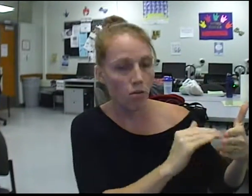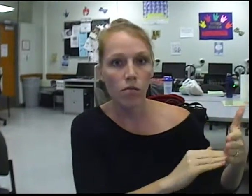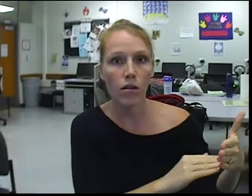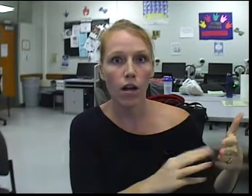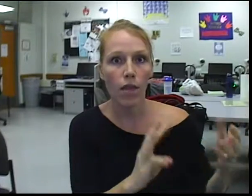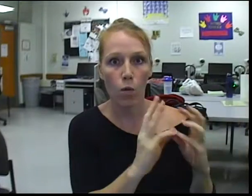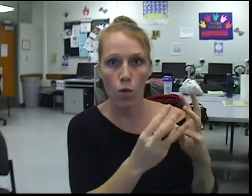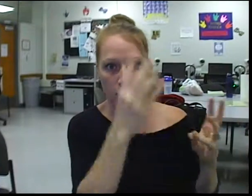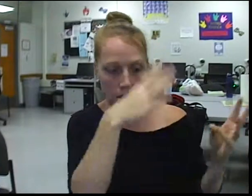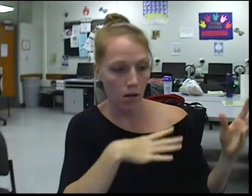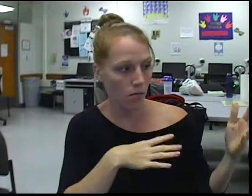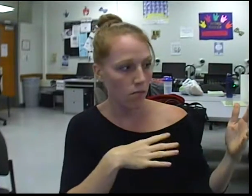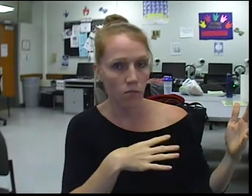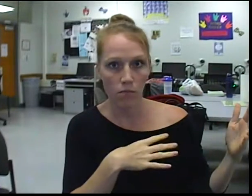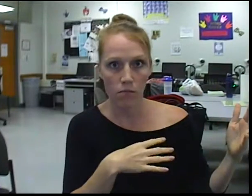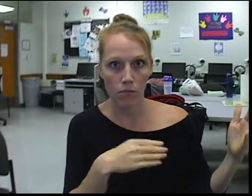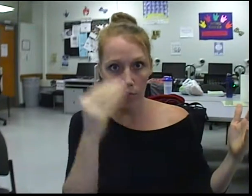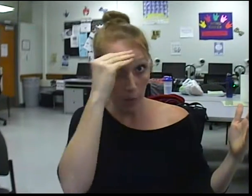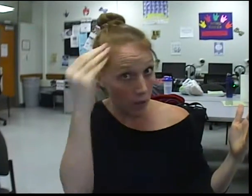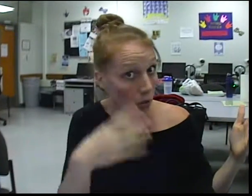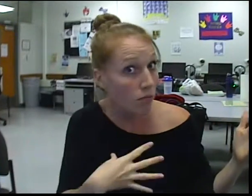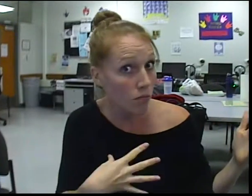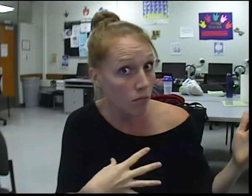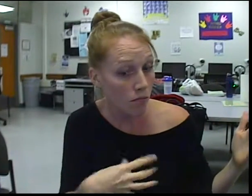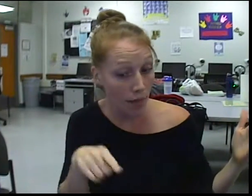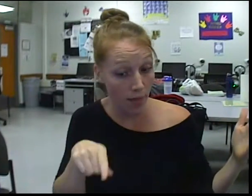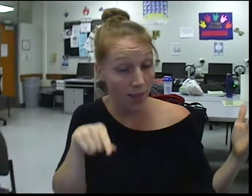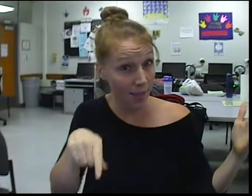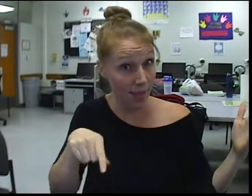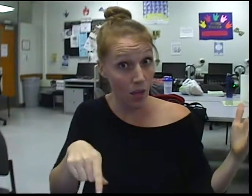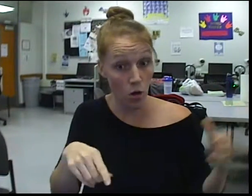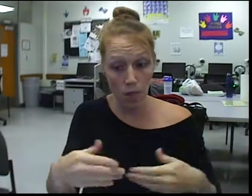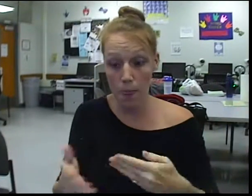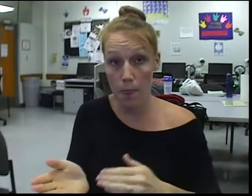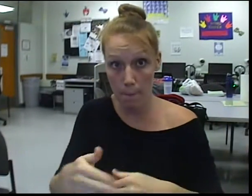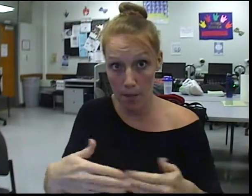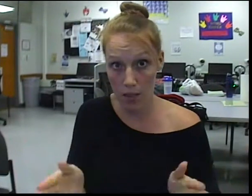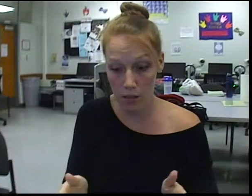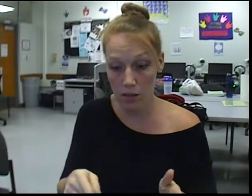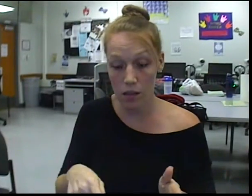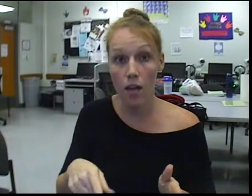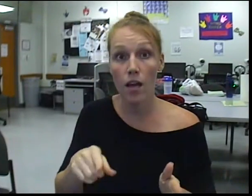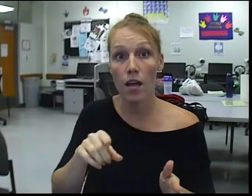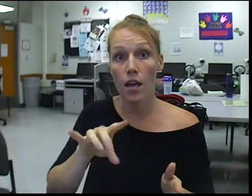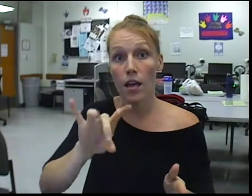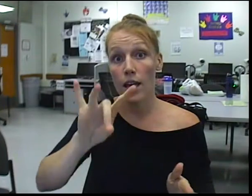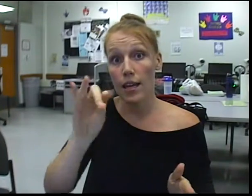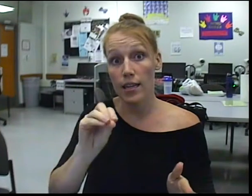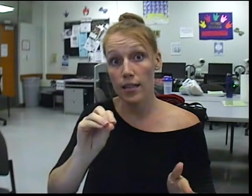chart, it says that if I have this box of air at 80 degrees, it will hold